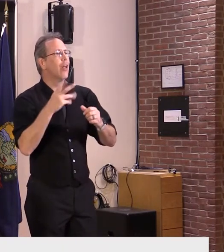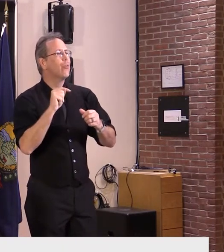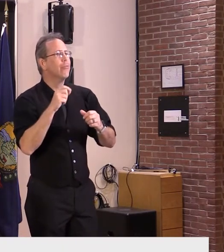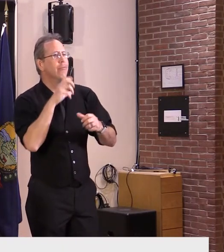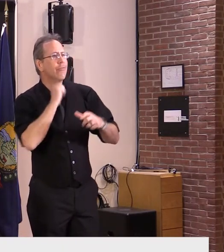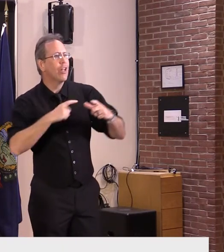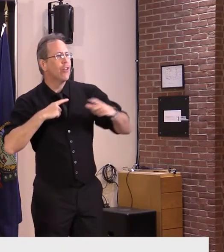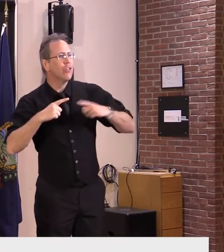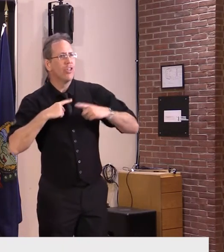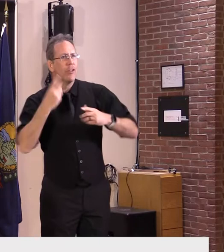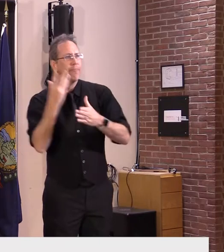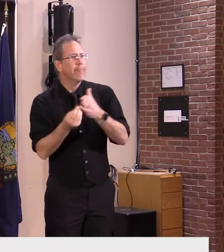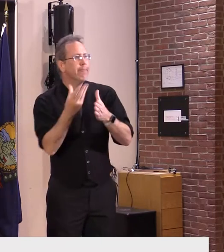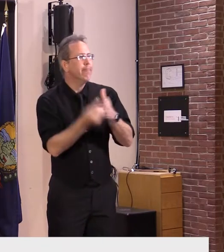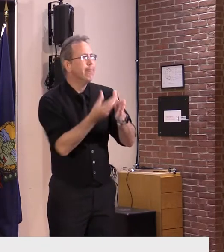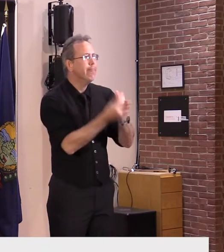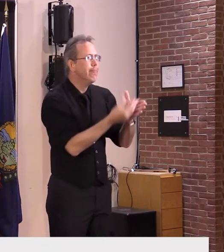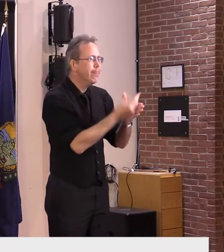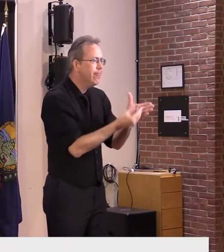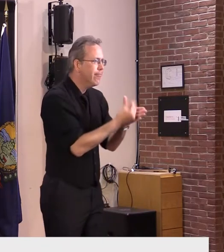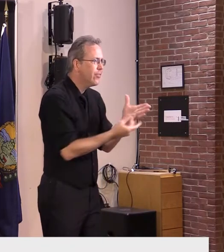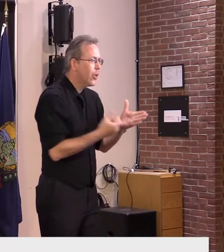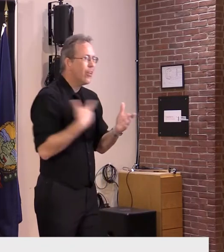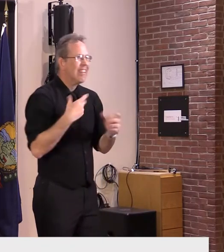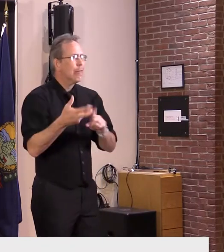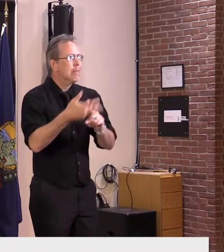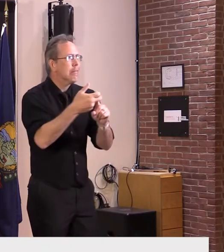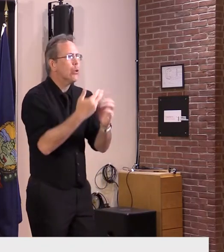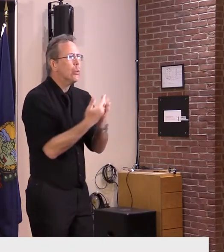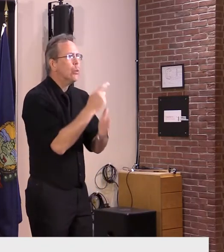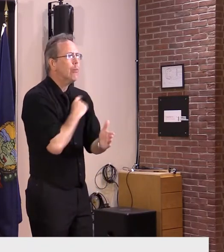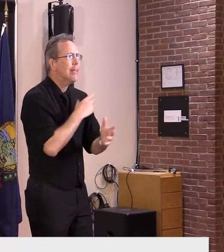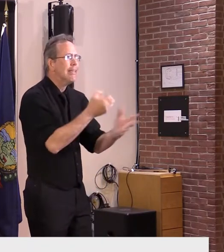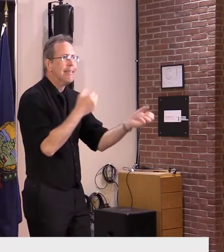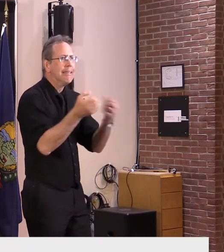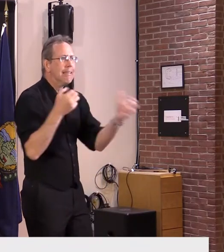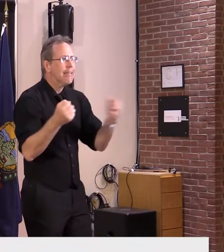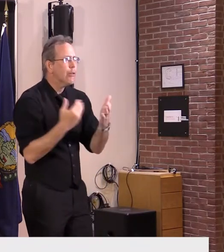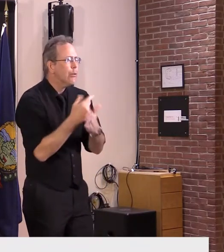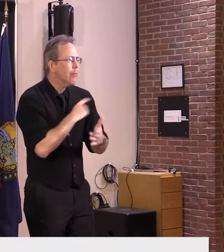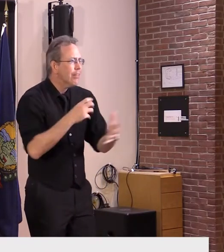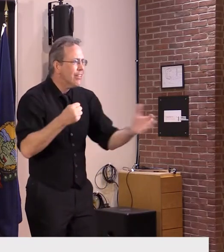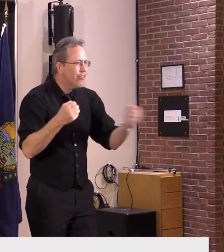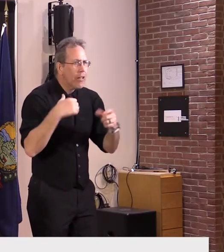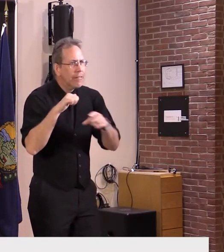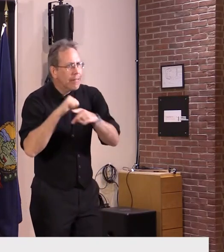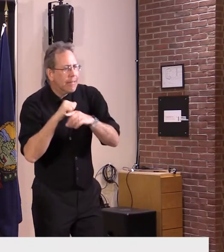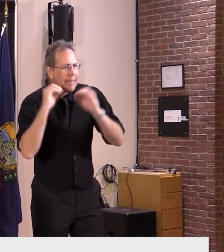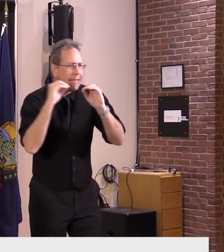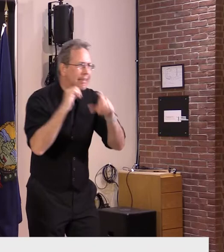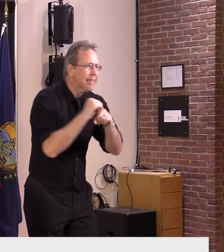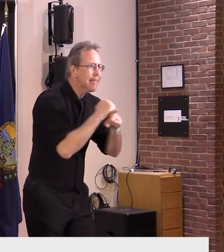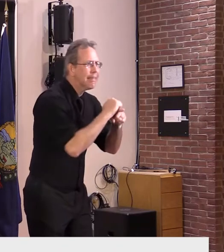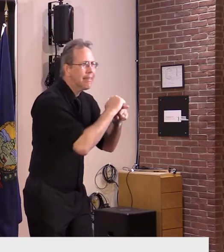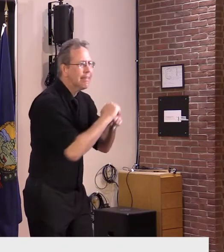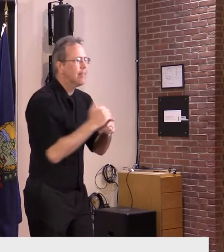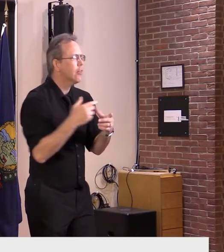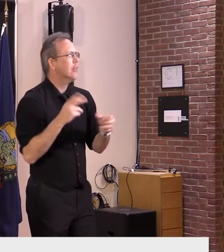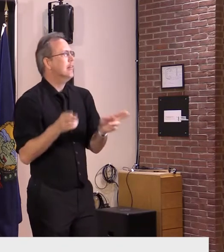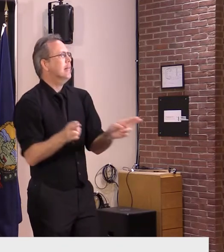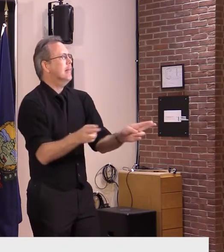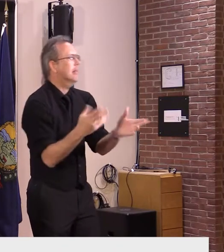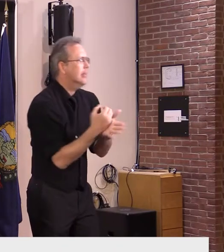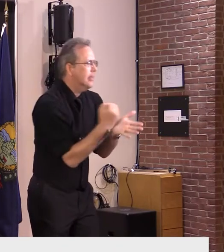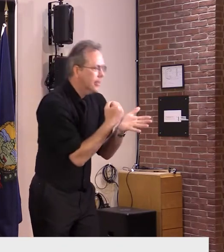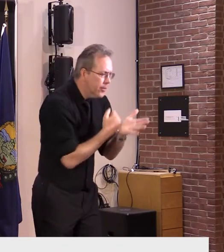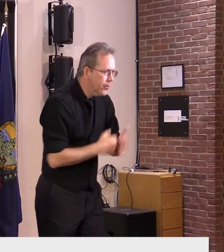many coming in as we hope, and to get the necessary training in order to protect Vermonters. So that's